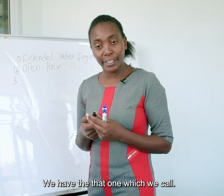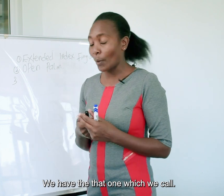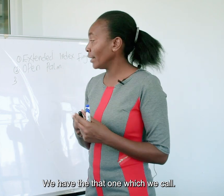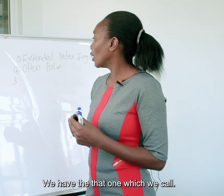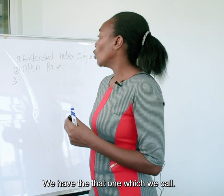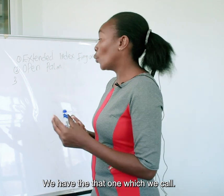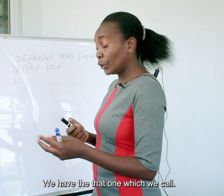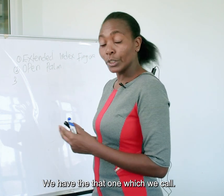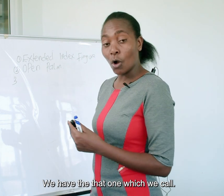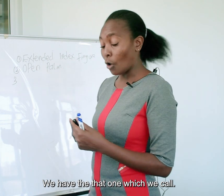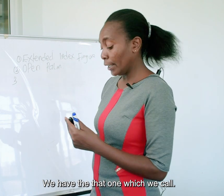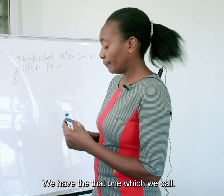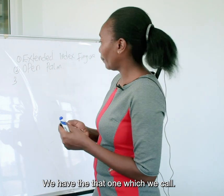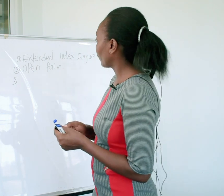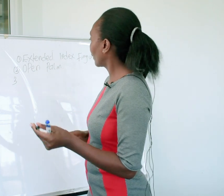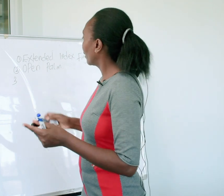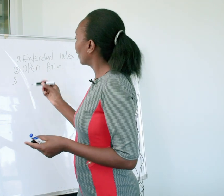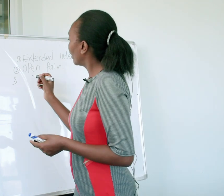one, which we call